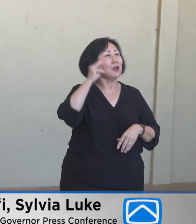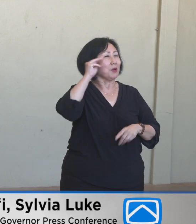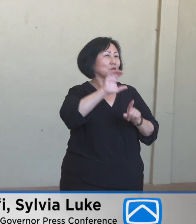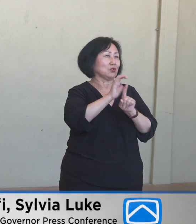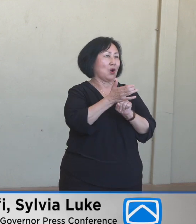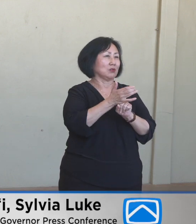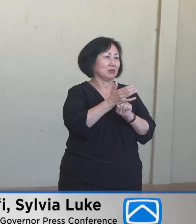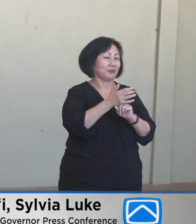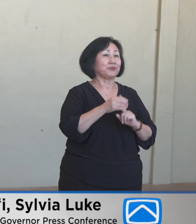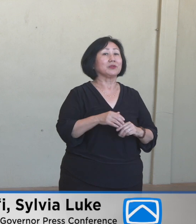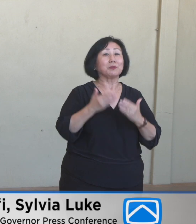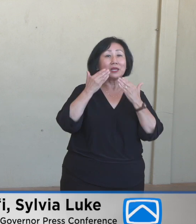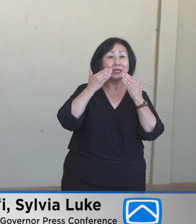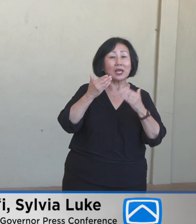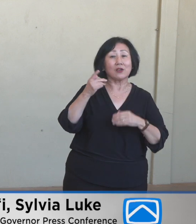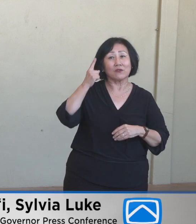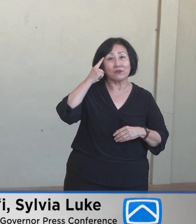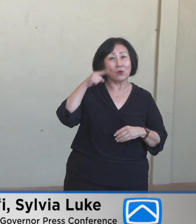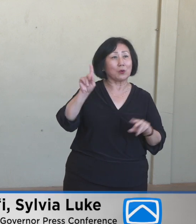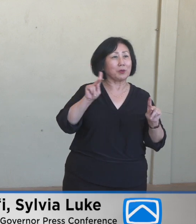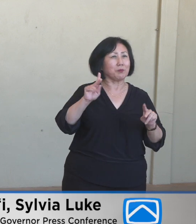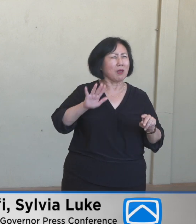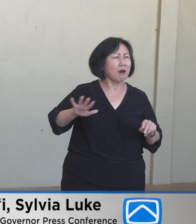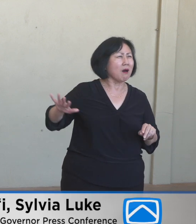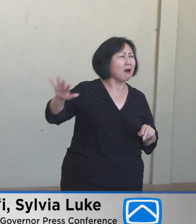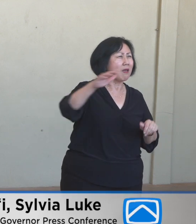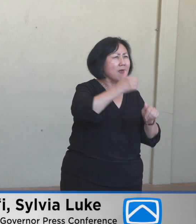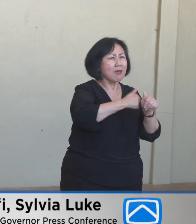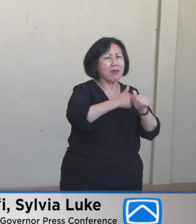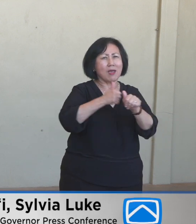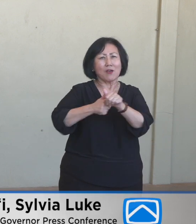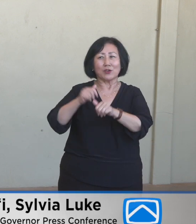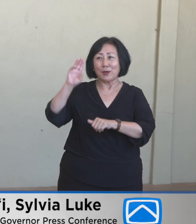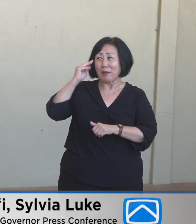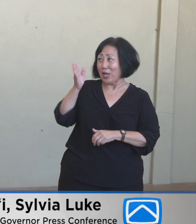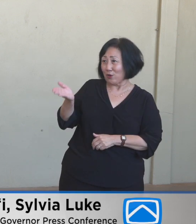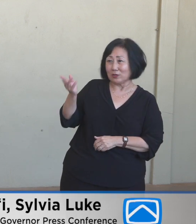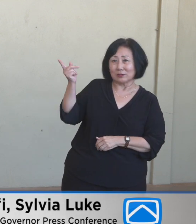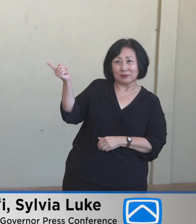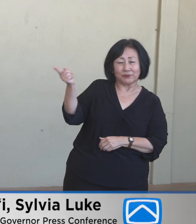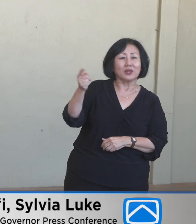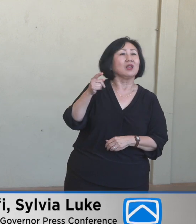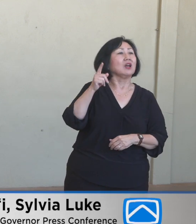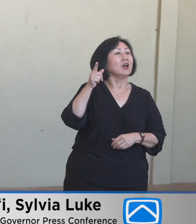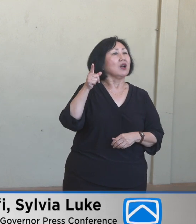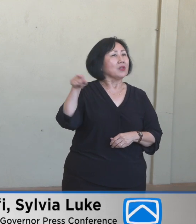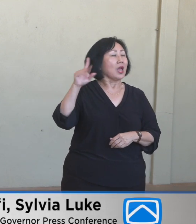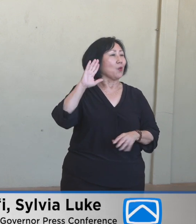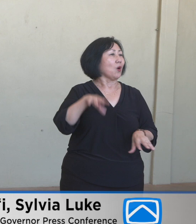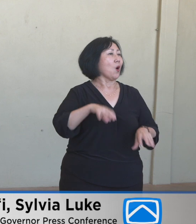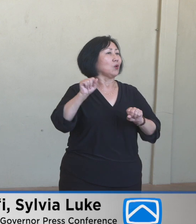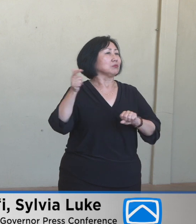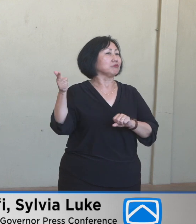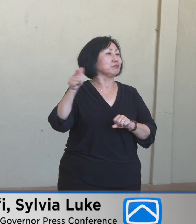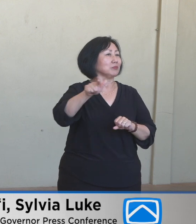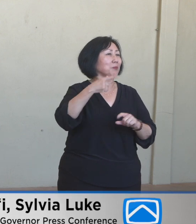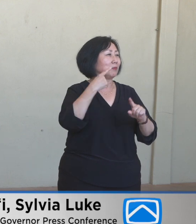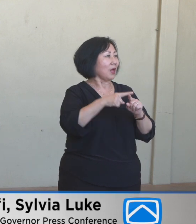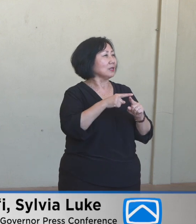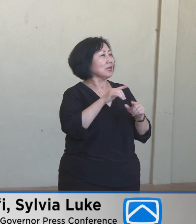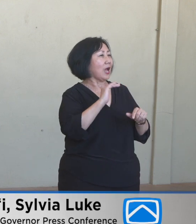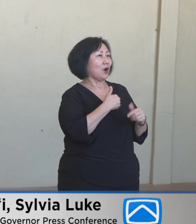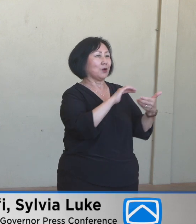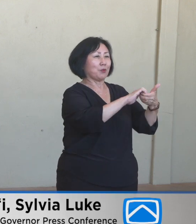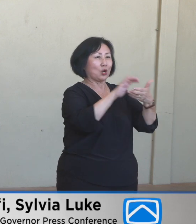culture. Thanks to the generosity of every single one of the mayors here, they will be hosting, along with many of